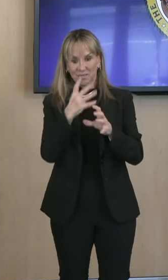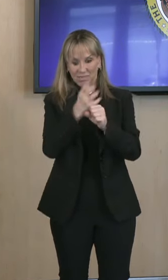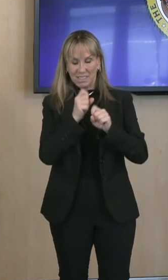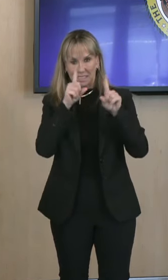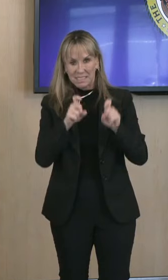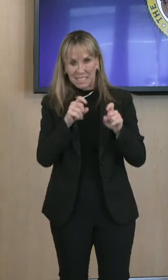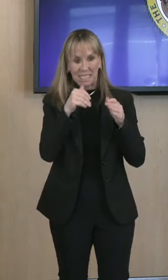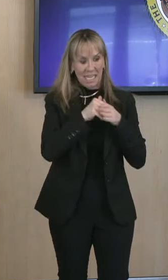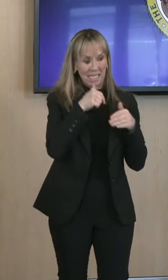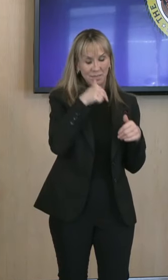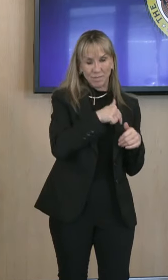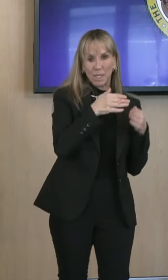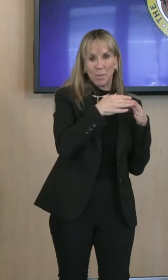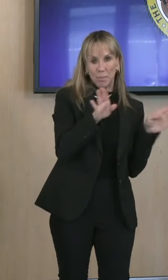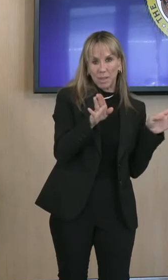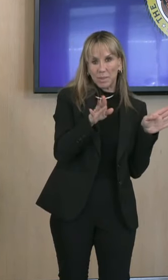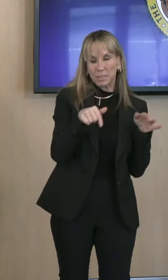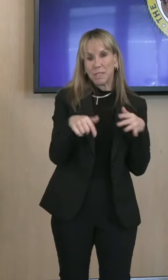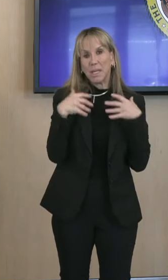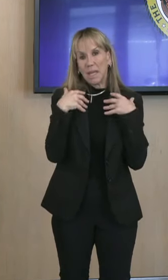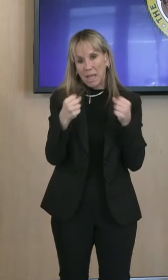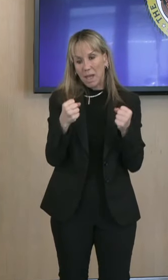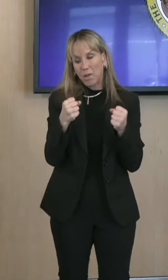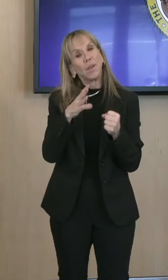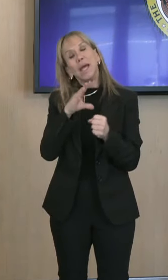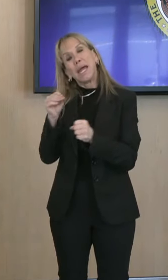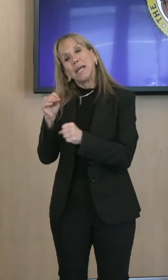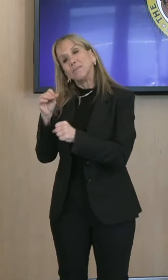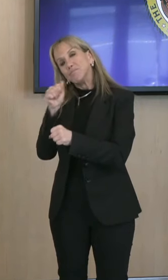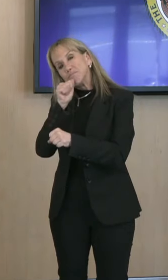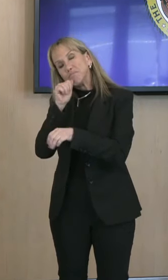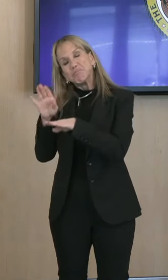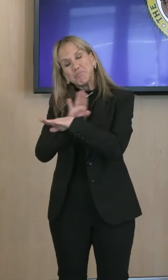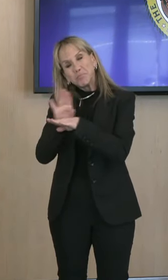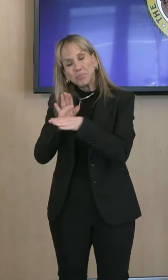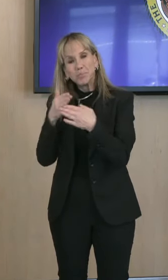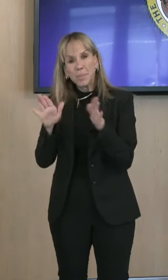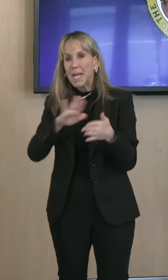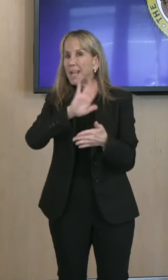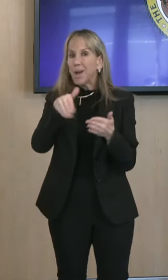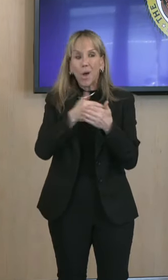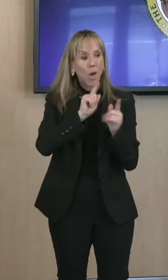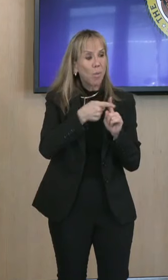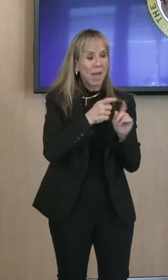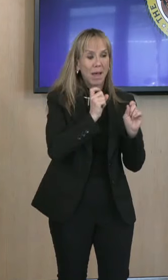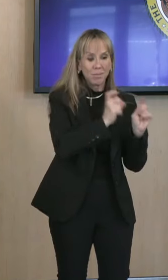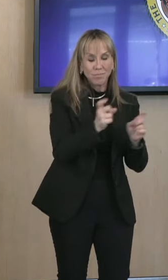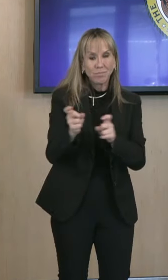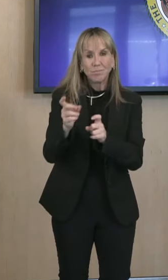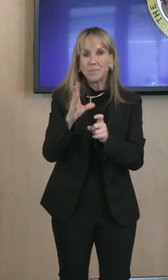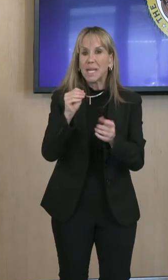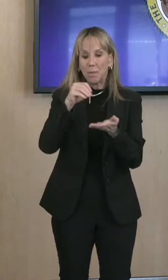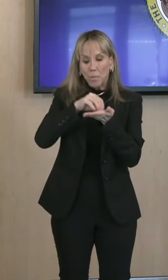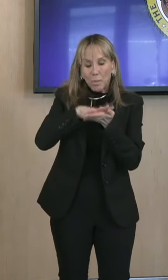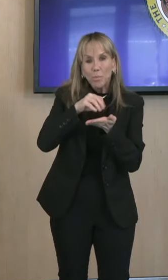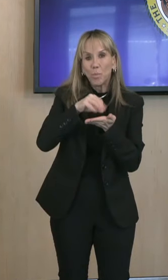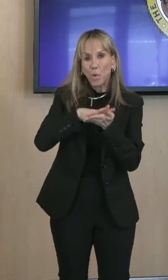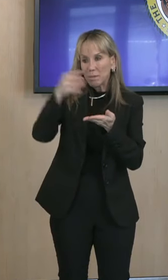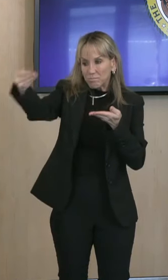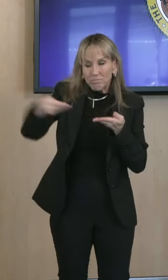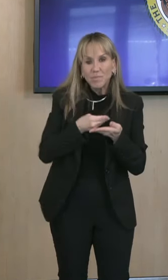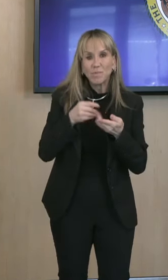in the commercial lab, all of which is coordinated in terms of ordering, reporting, and follow-up with us in public health.